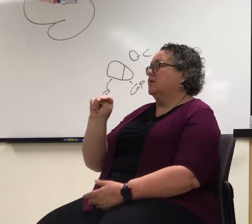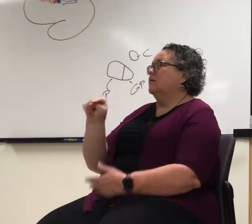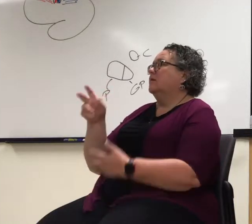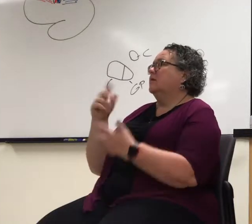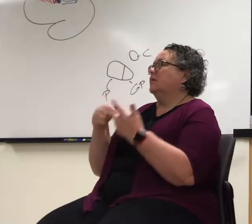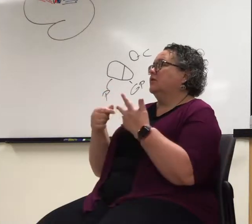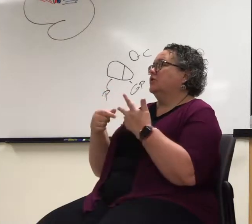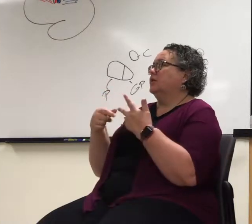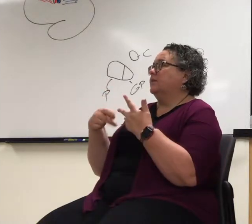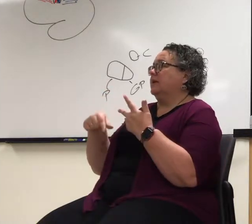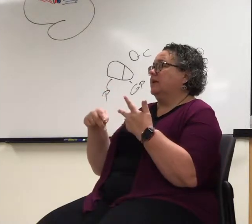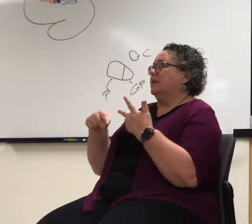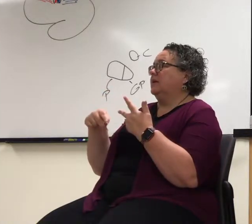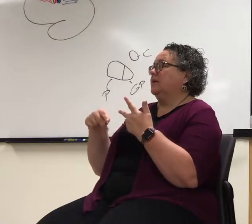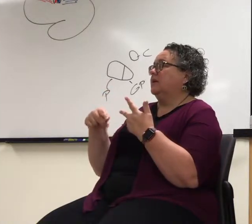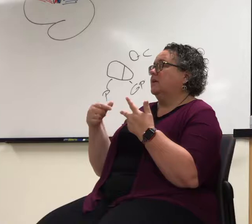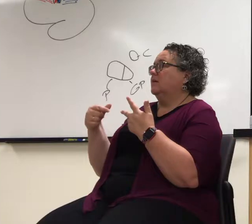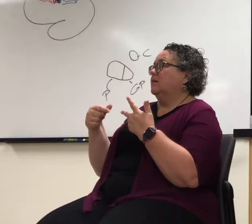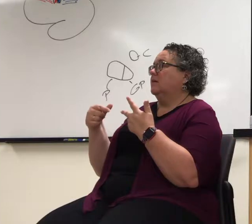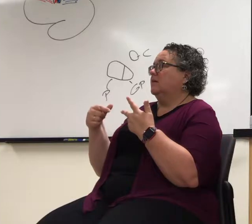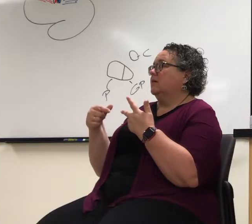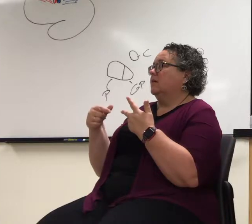GP, globus pallidus.